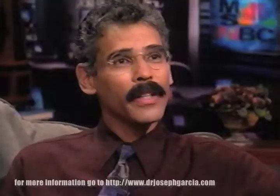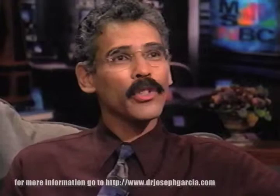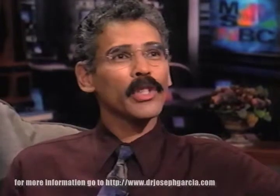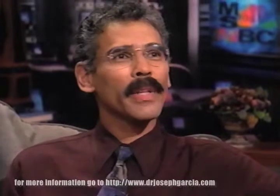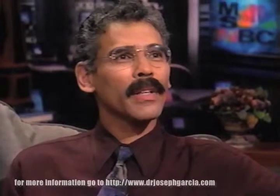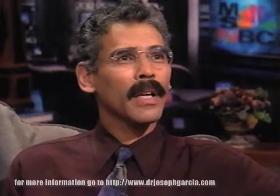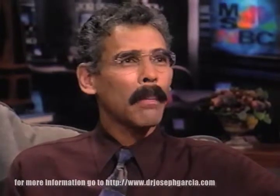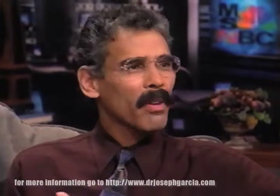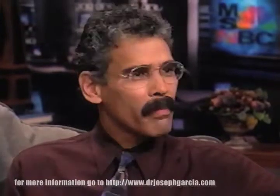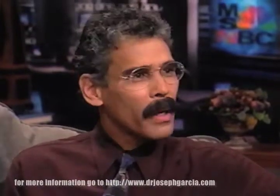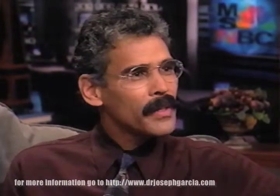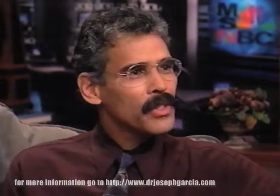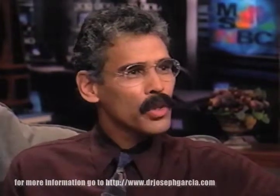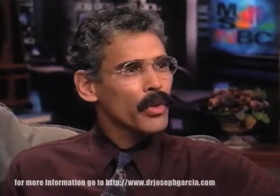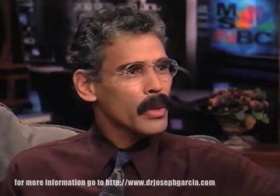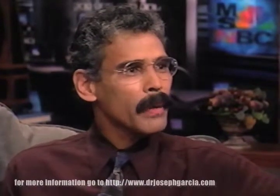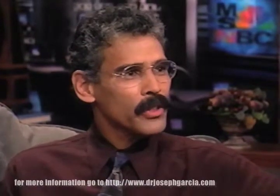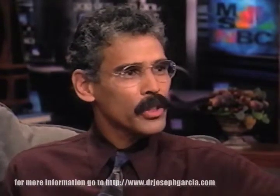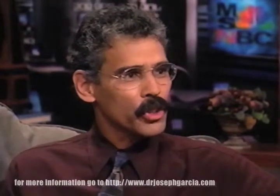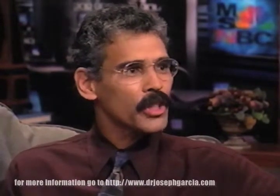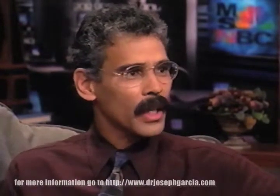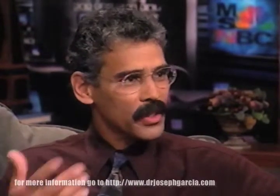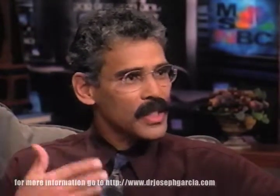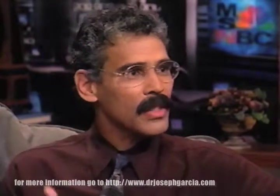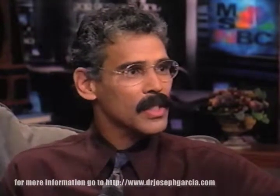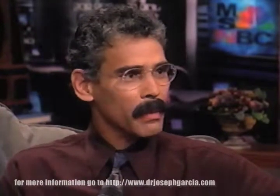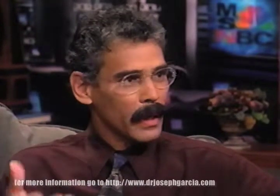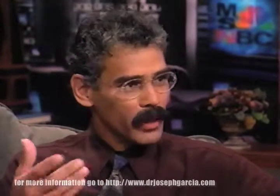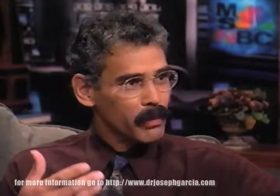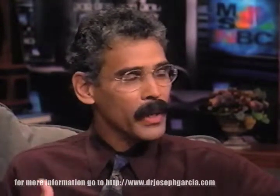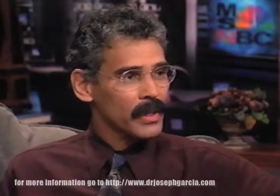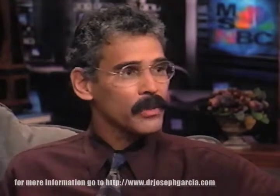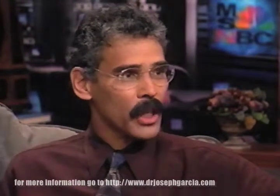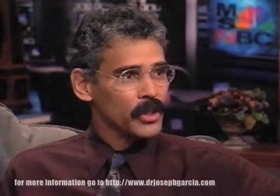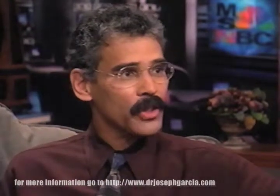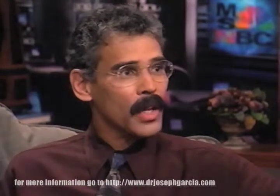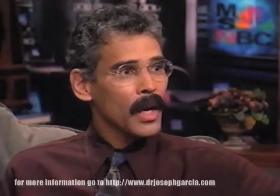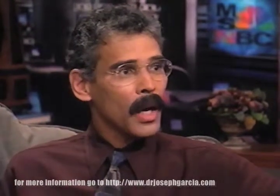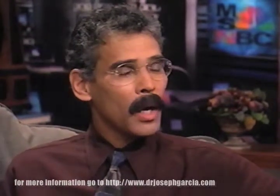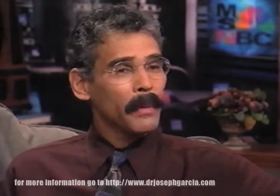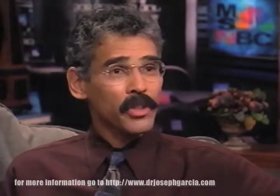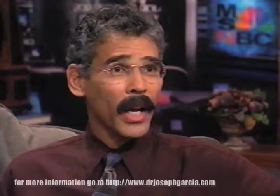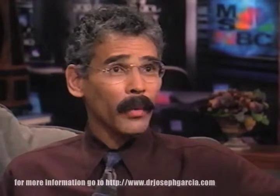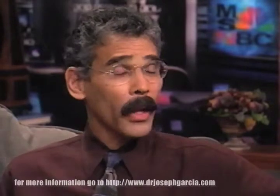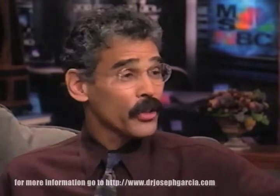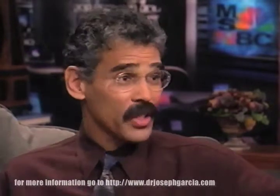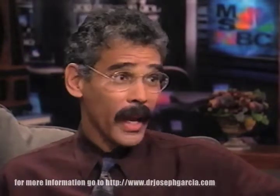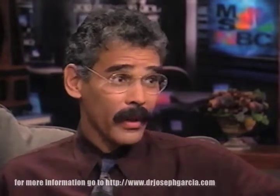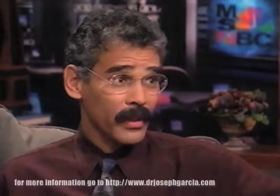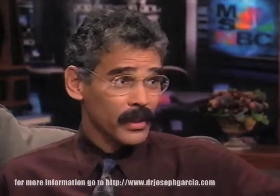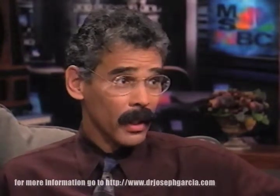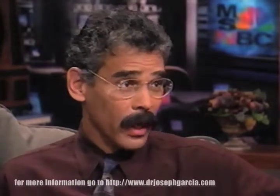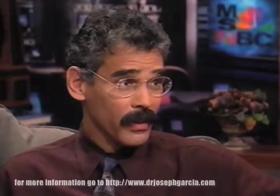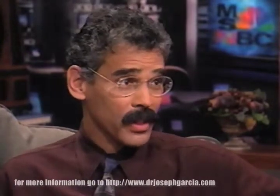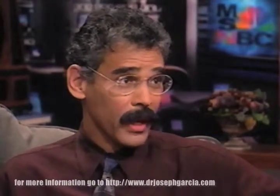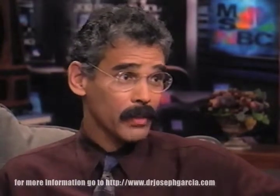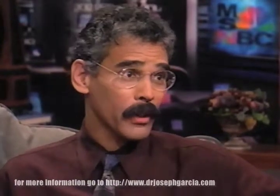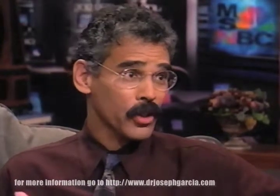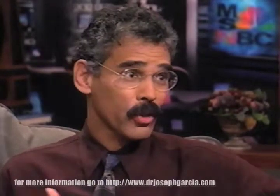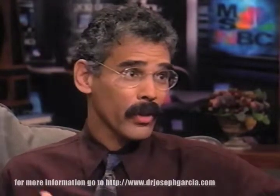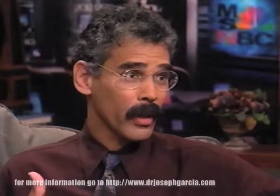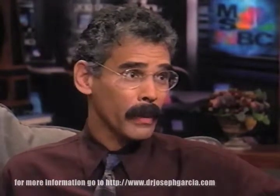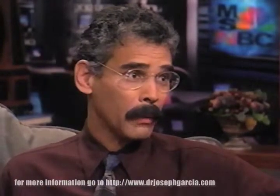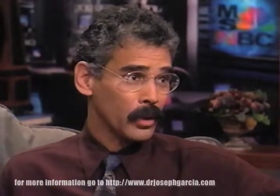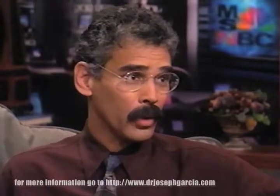and then usually within a couple of months, 2 or 3 months, you should start seeing some kind of expressive gestures. Really? But the child will understand a lot of the signs